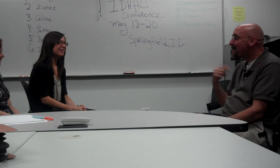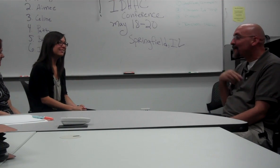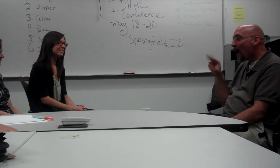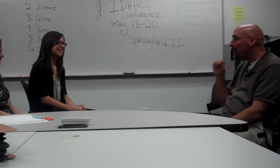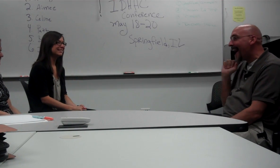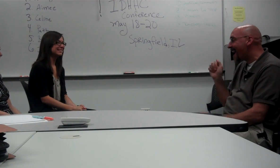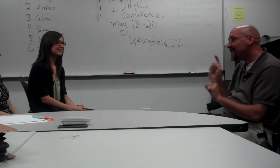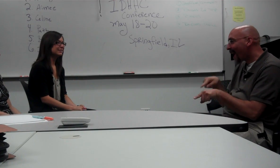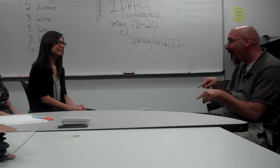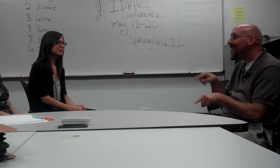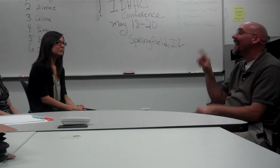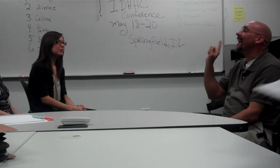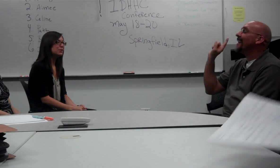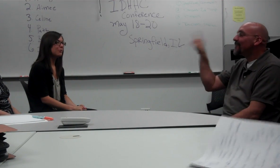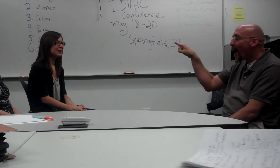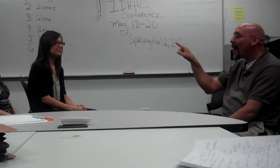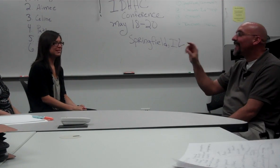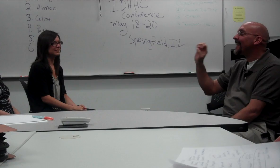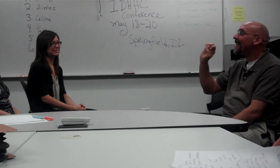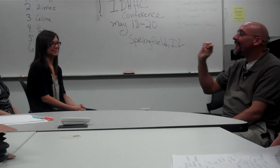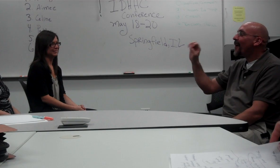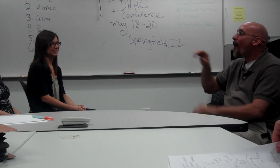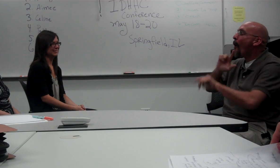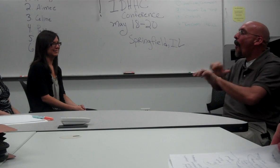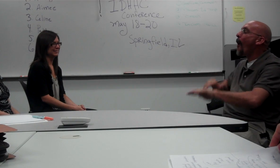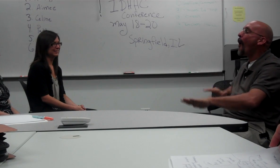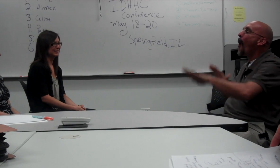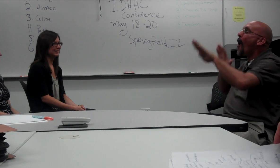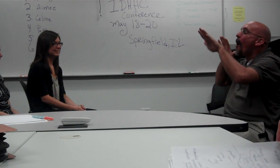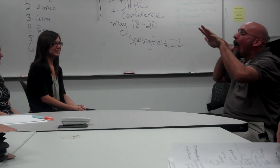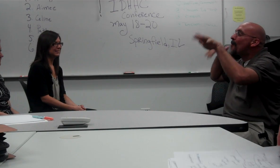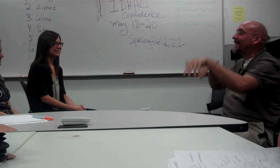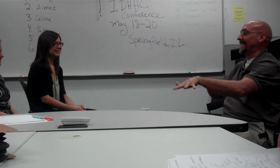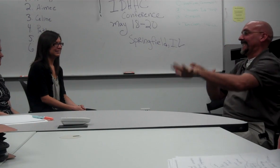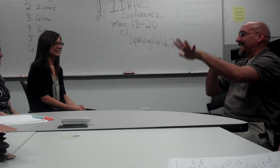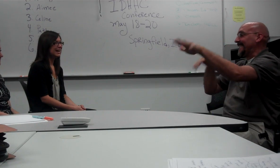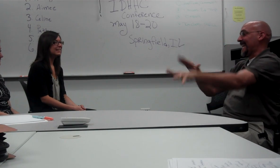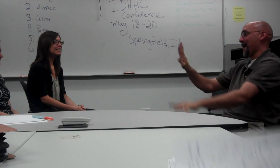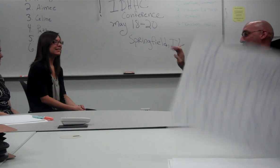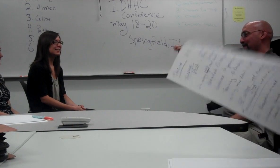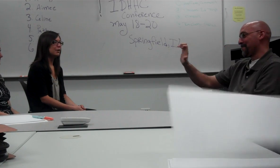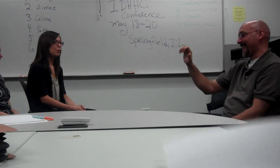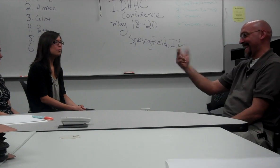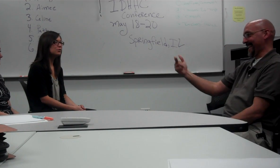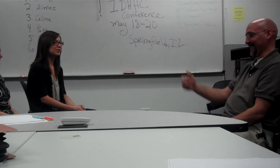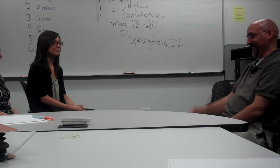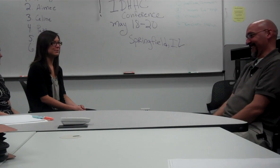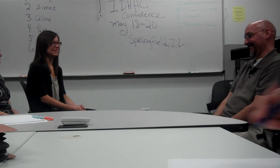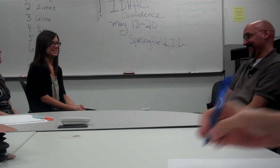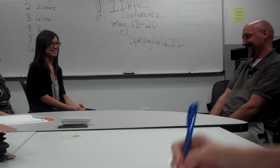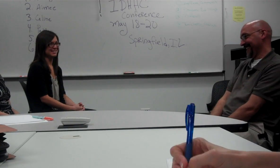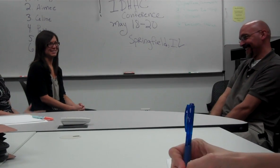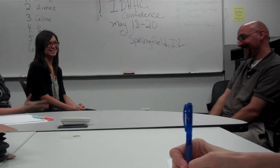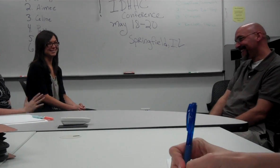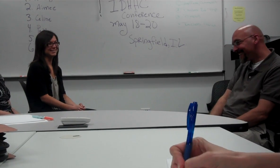All right. But no, I have not gone. Okay. I like the ocean beaches.